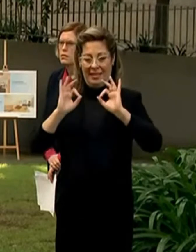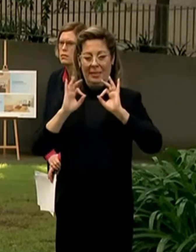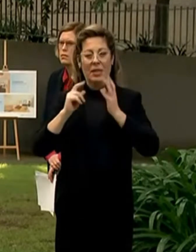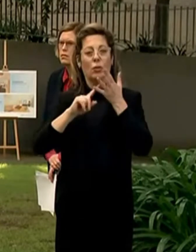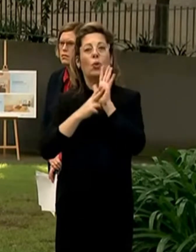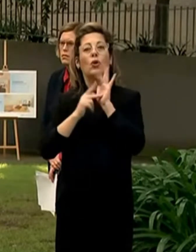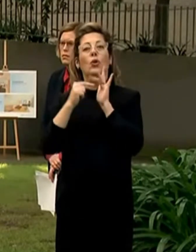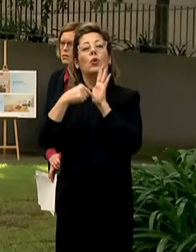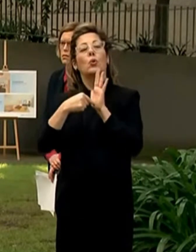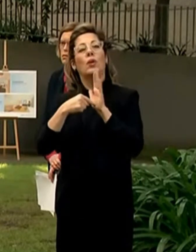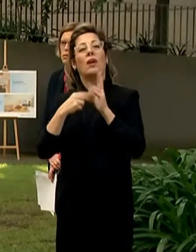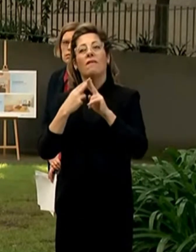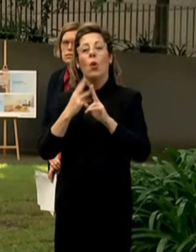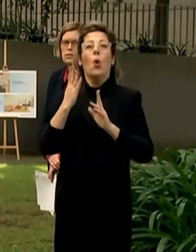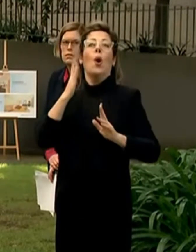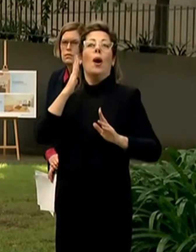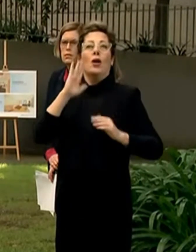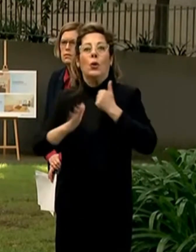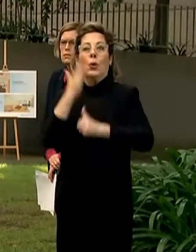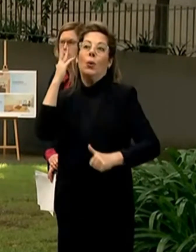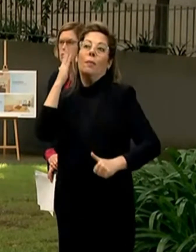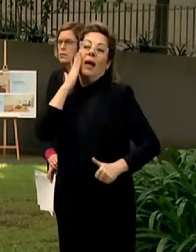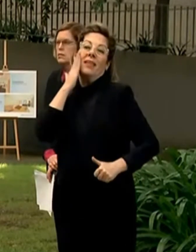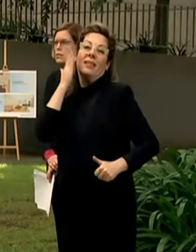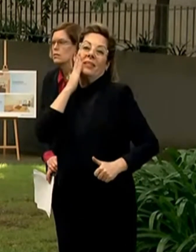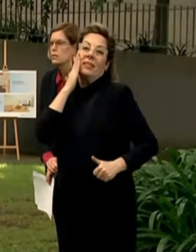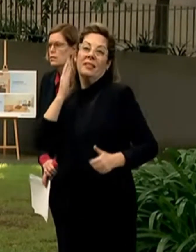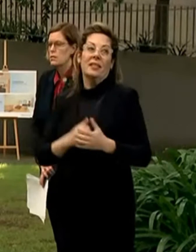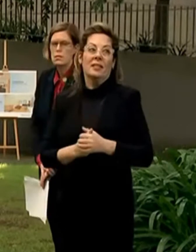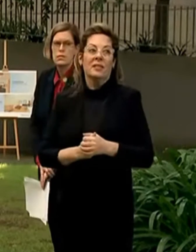going through that perinatal mental health crisis.